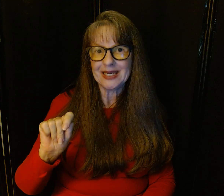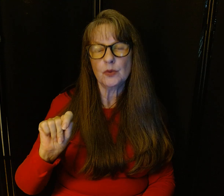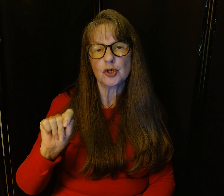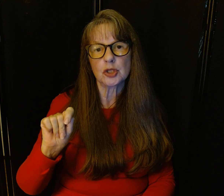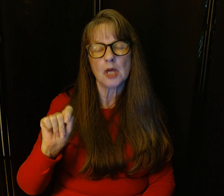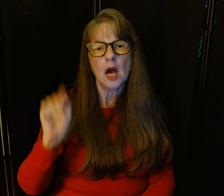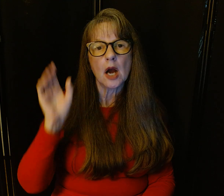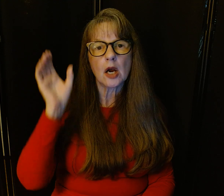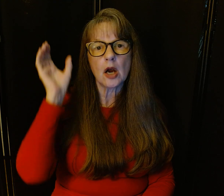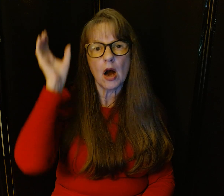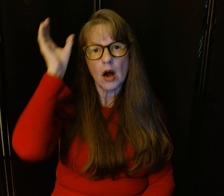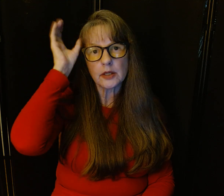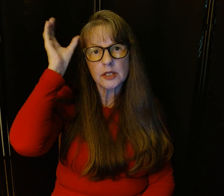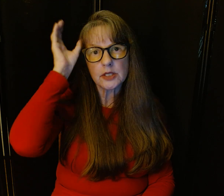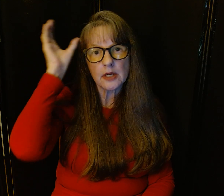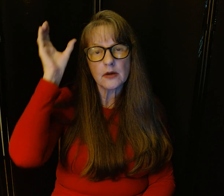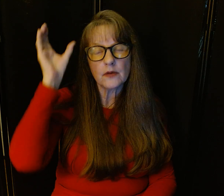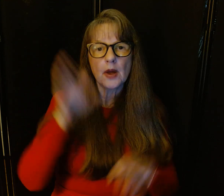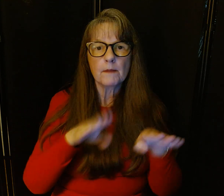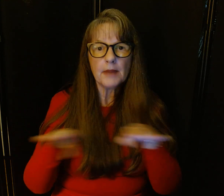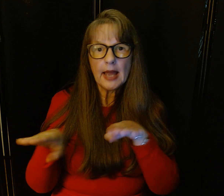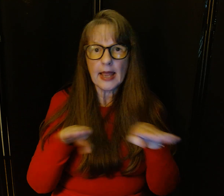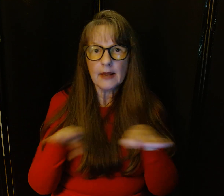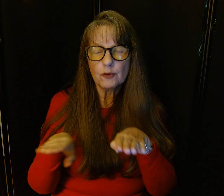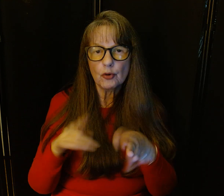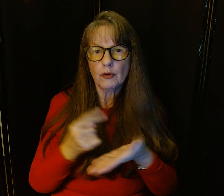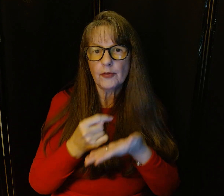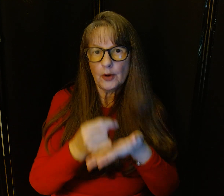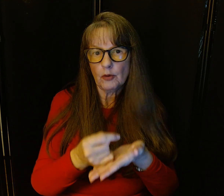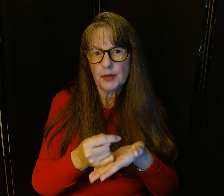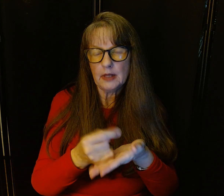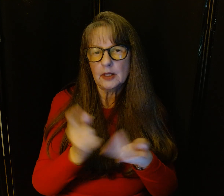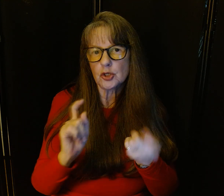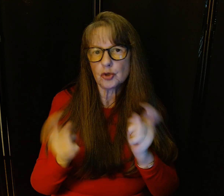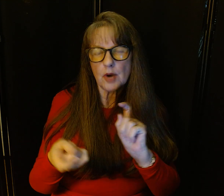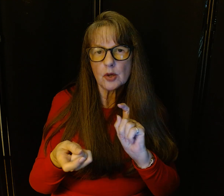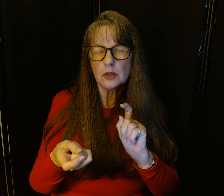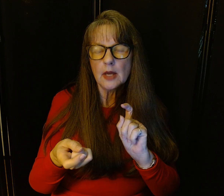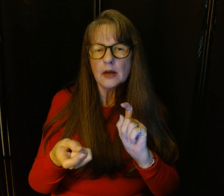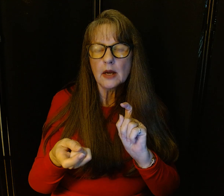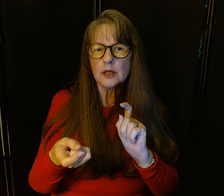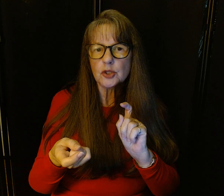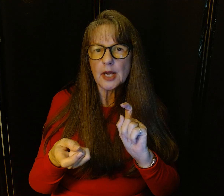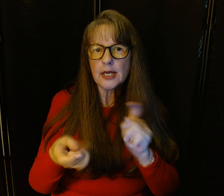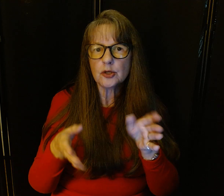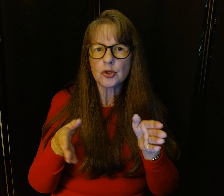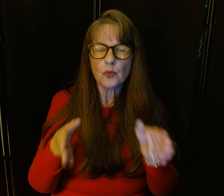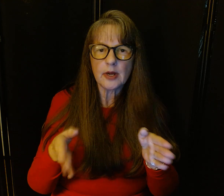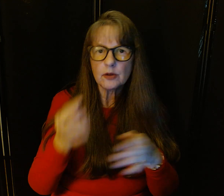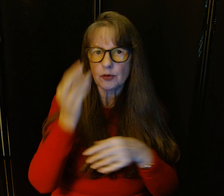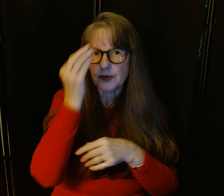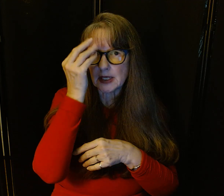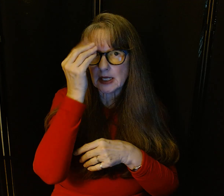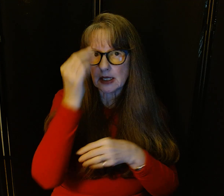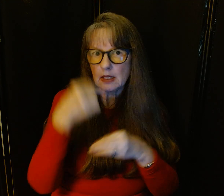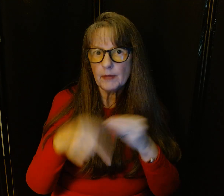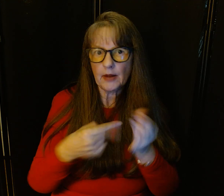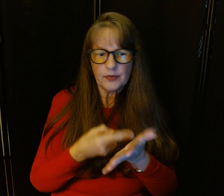is cognitive behavior therapy, and they just try to change the way they're thinking about things.